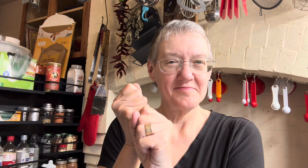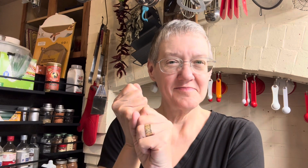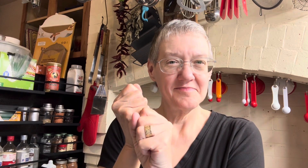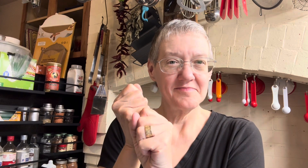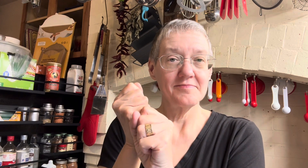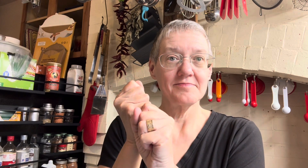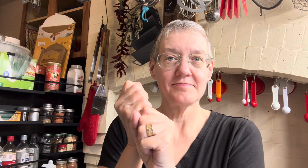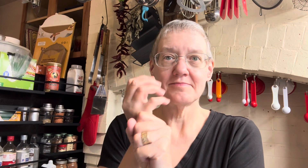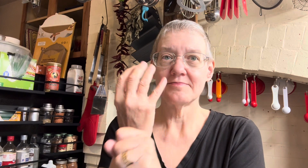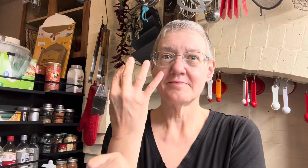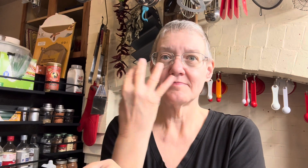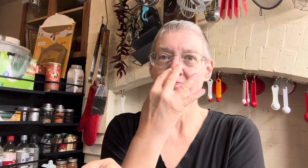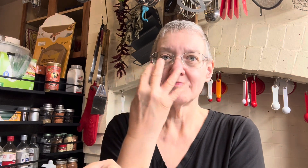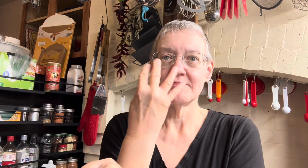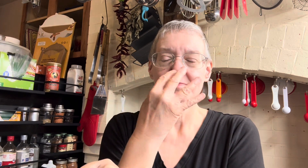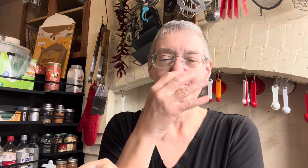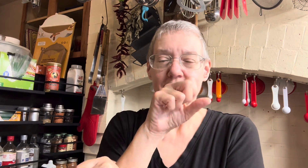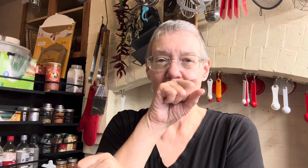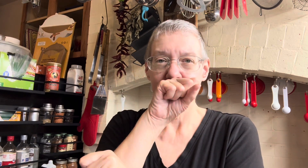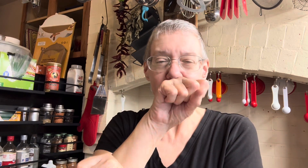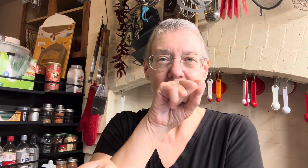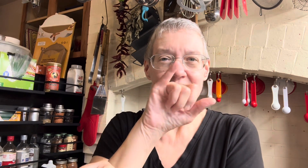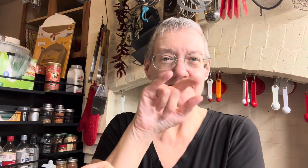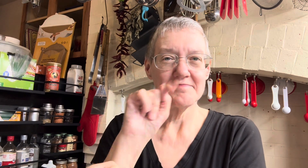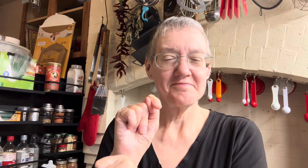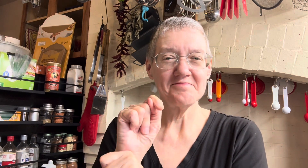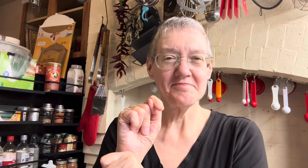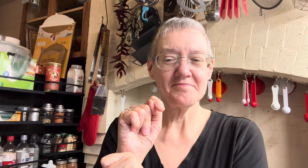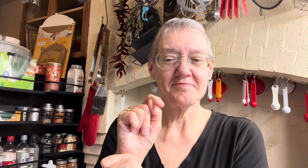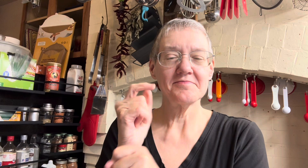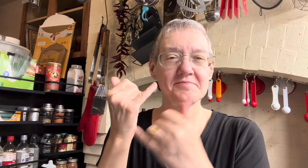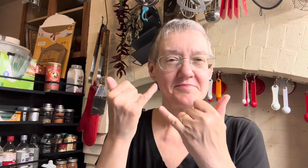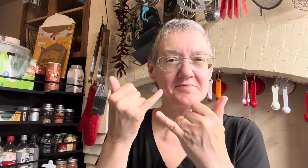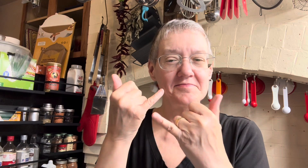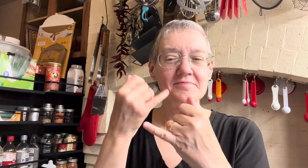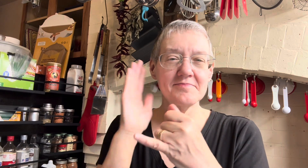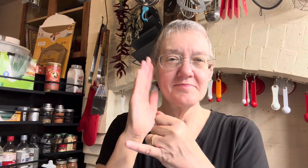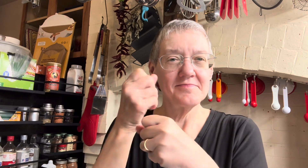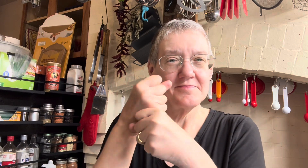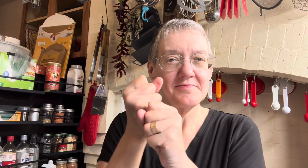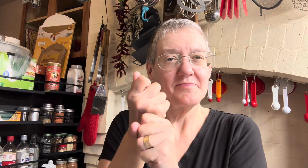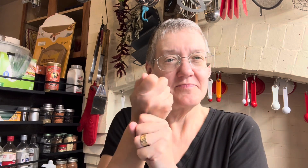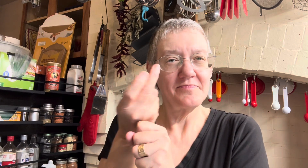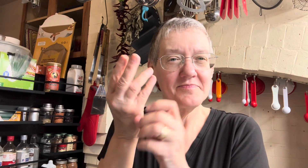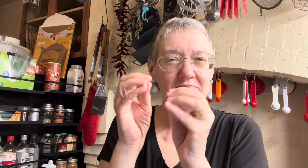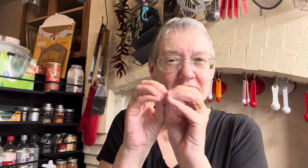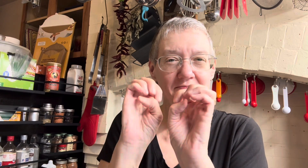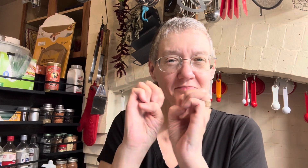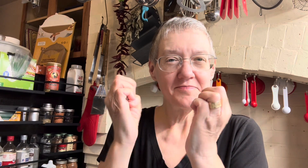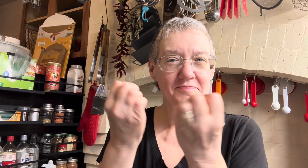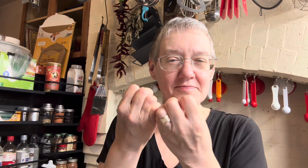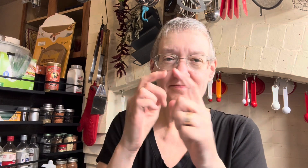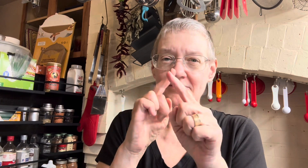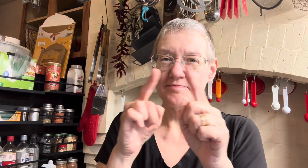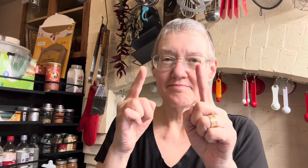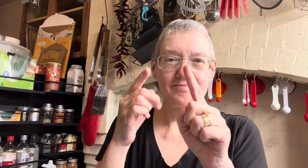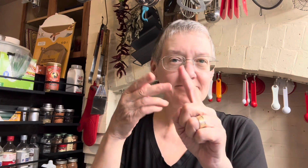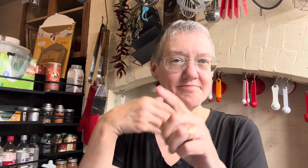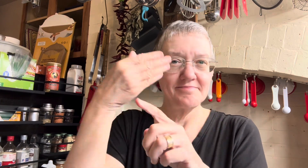tried to recreate that specific shrimp sauce that was heavy on cilantro, and he absolutely loves it. So I'm going to be making a few